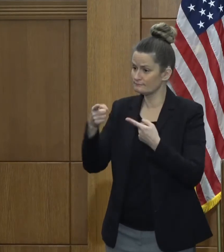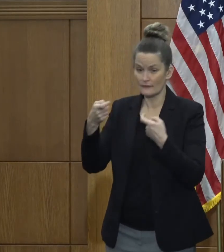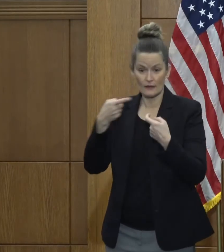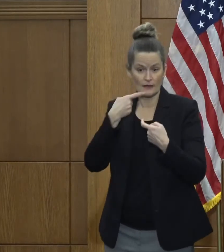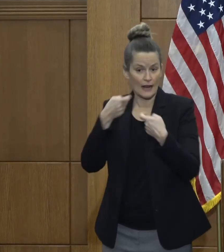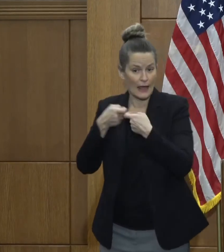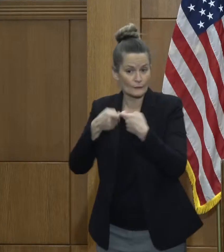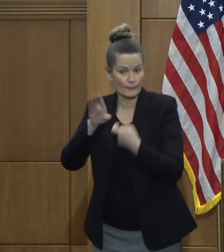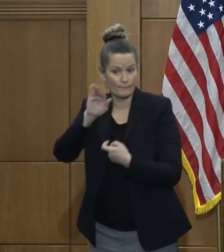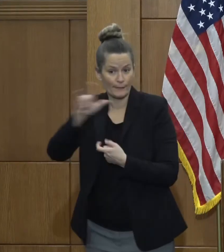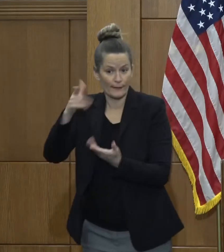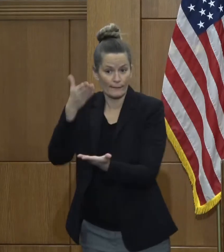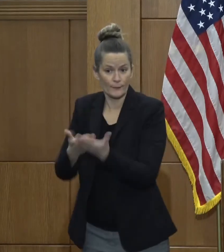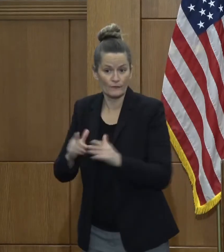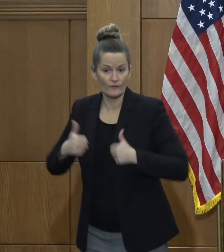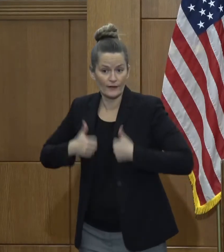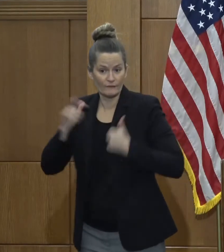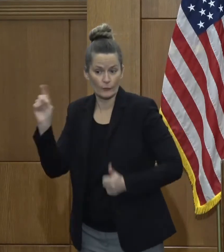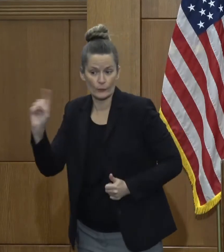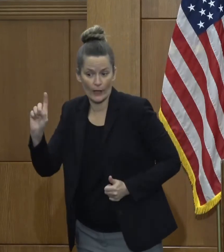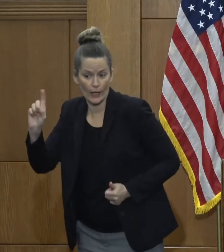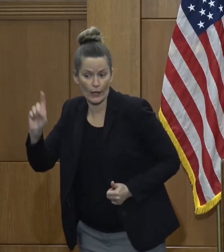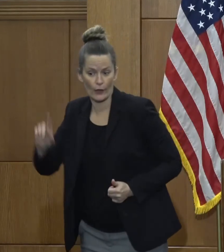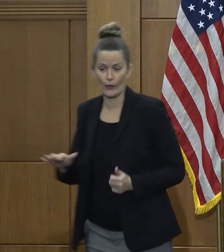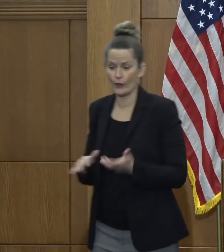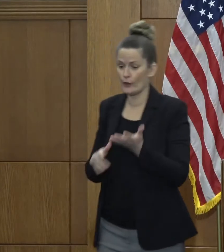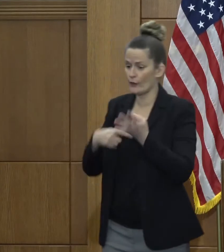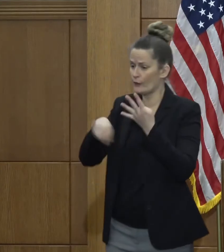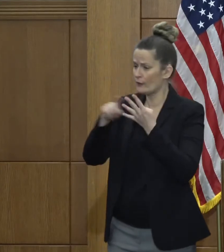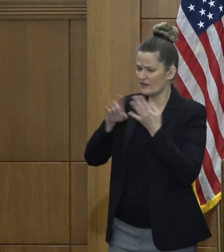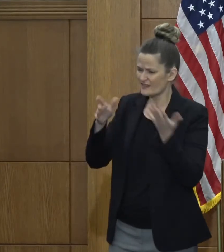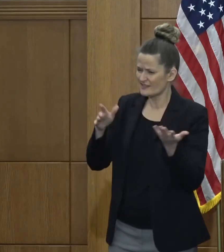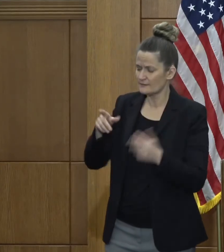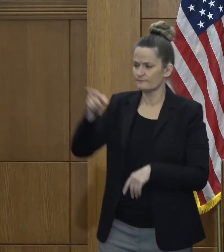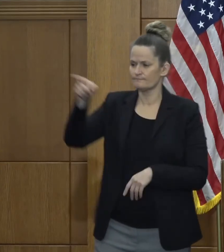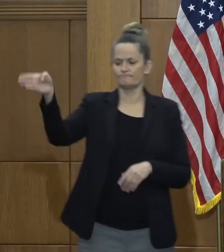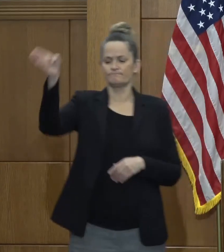Luca Powell with the Richmond Times-Dispatch, do you have a question?